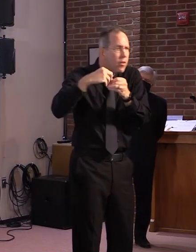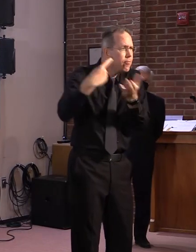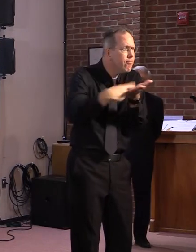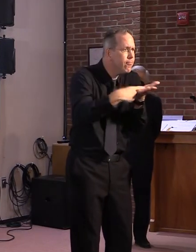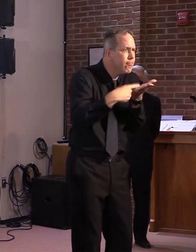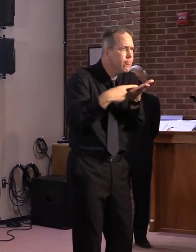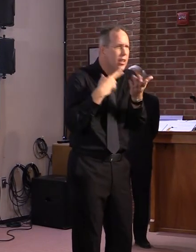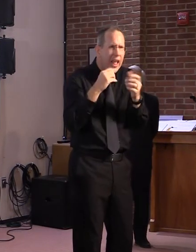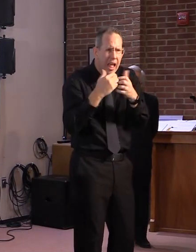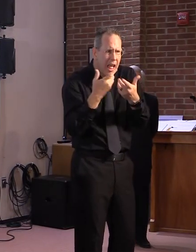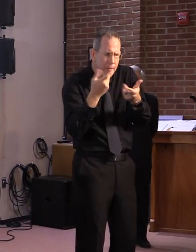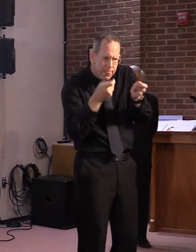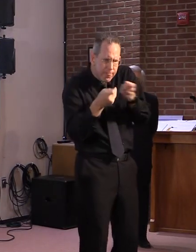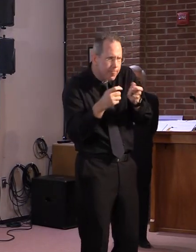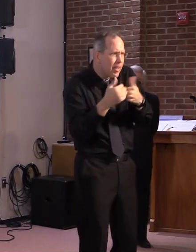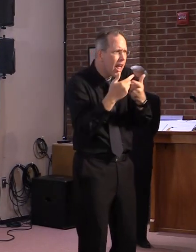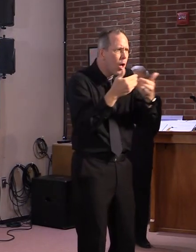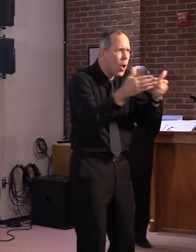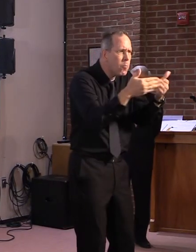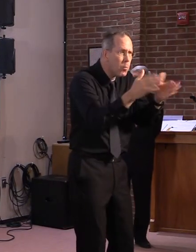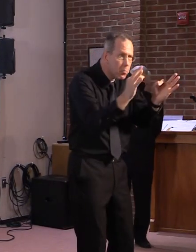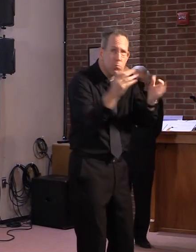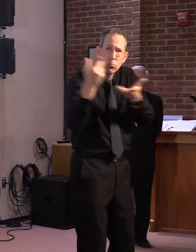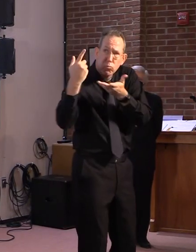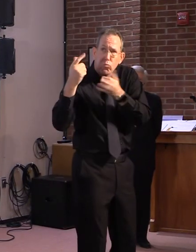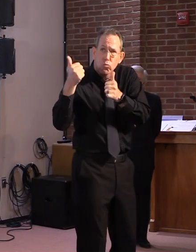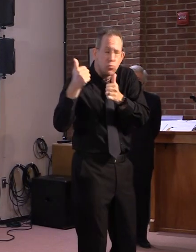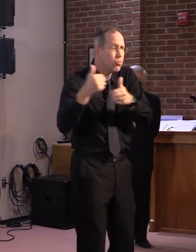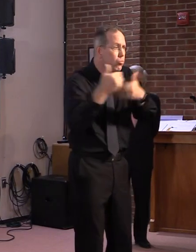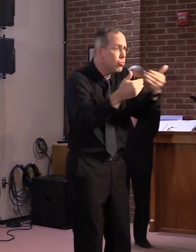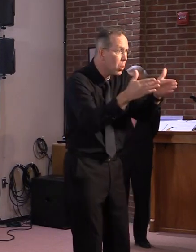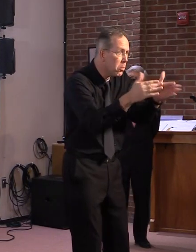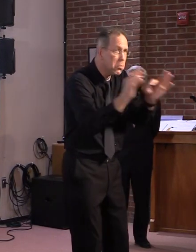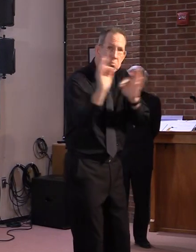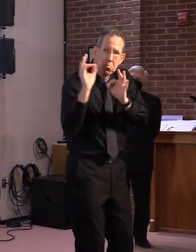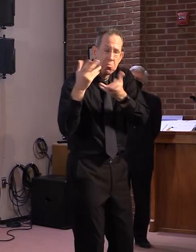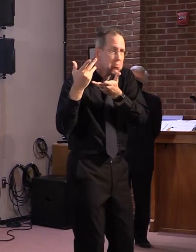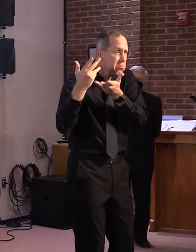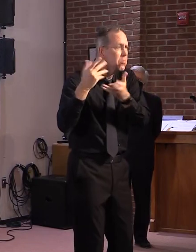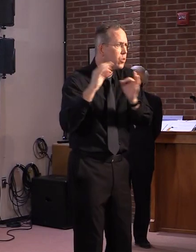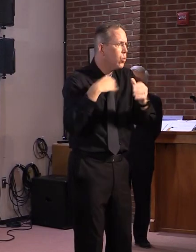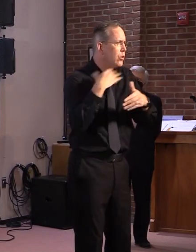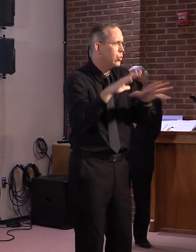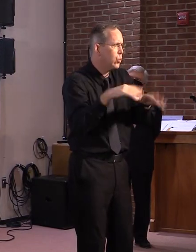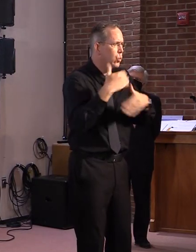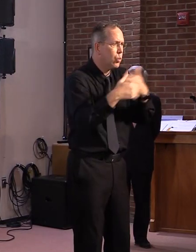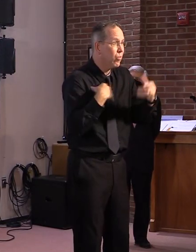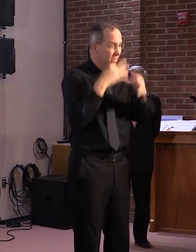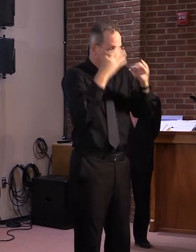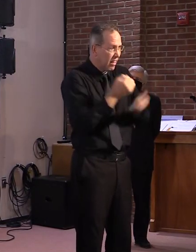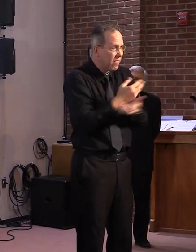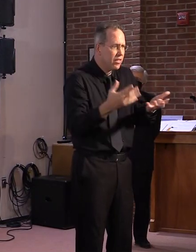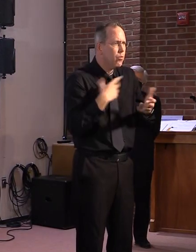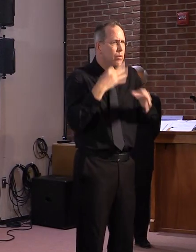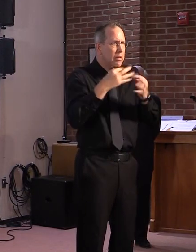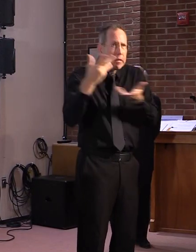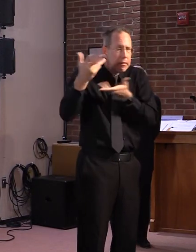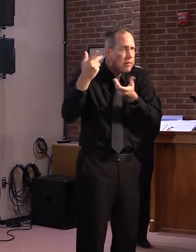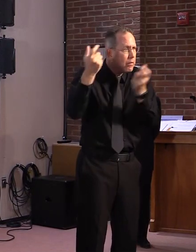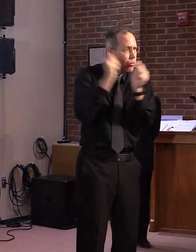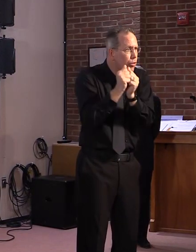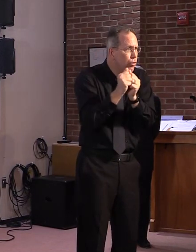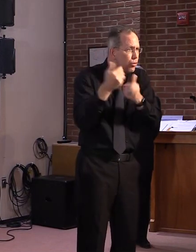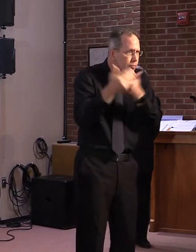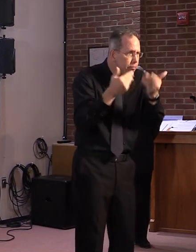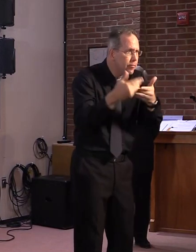every move we make, some believe it's way too much, too fast, and others believe it's way too little and